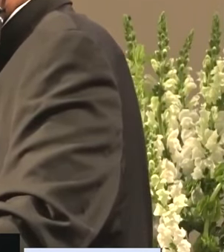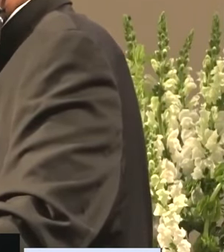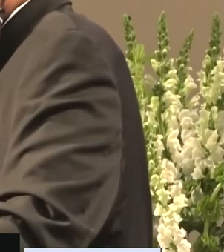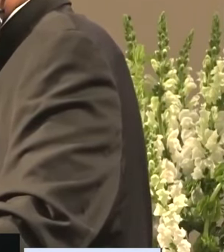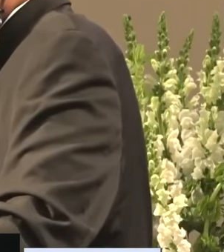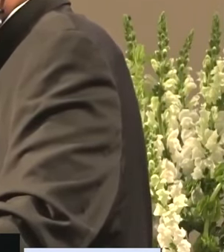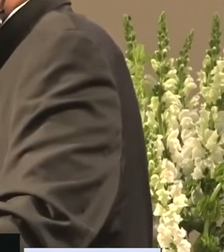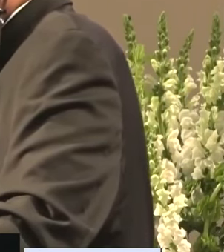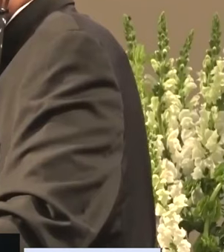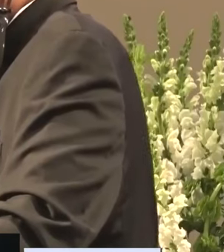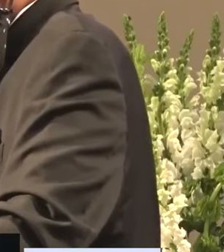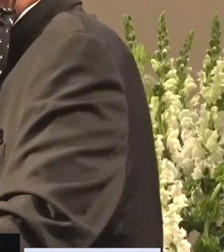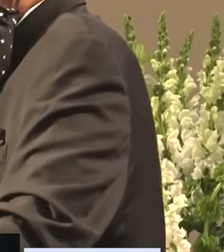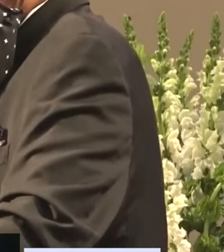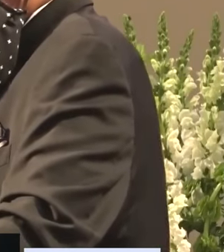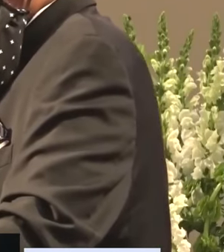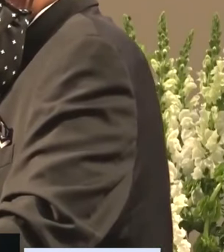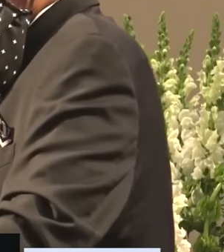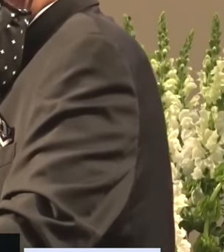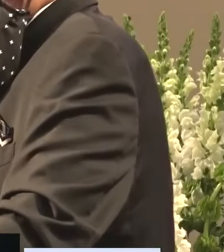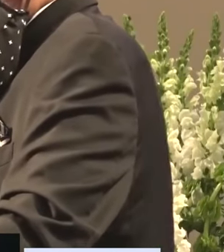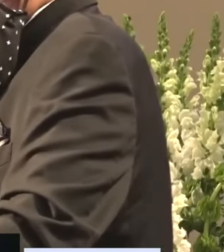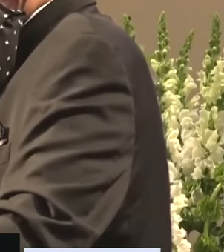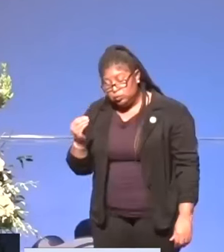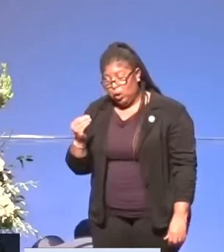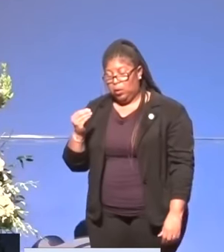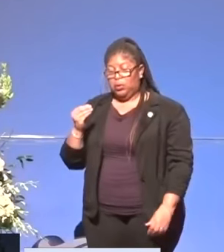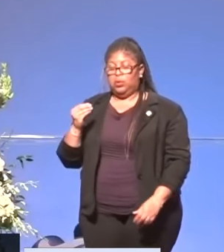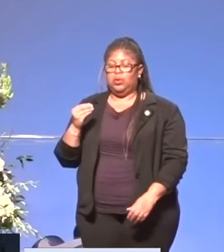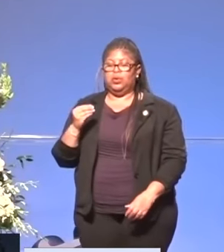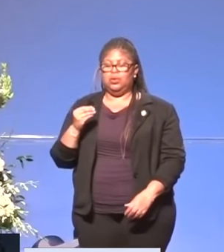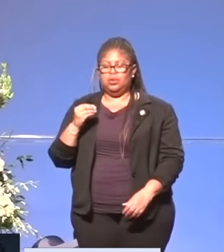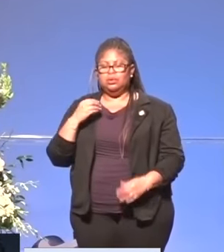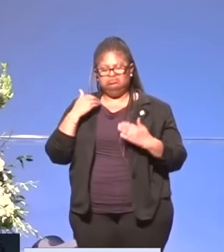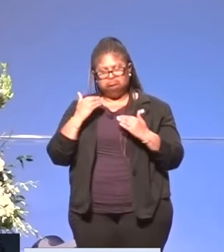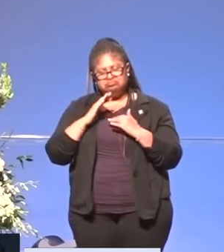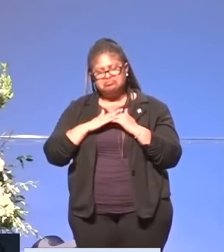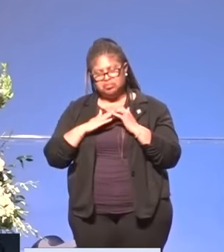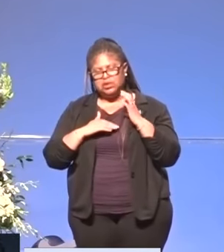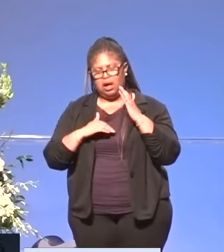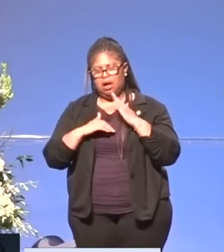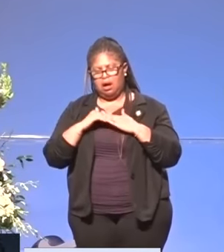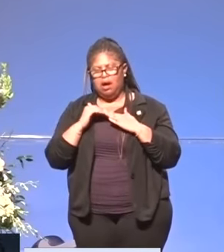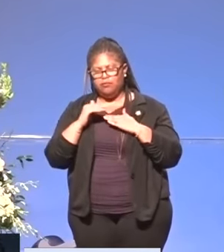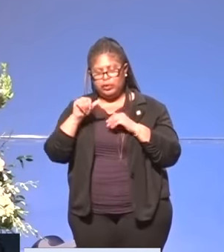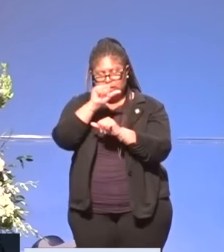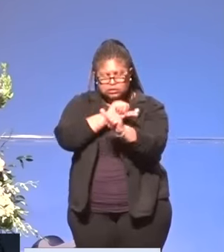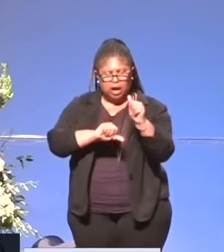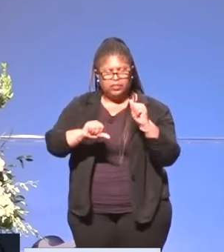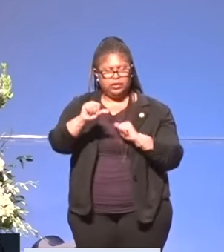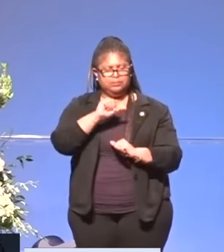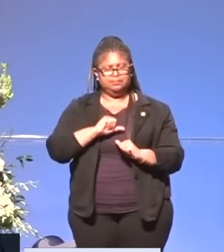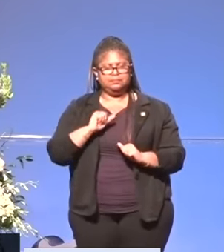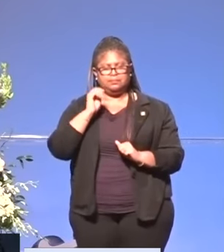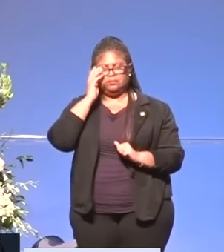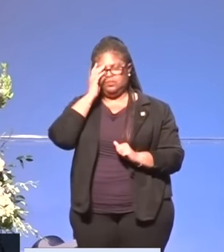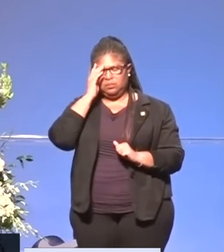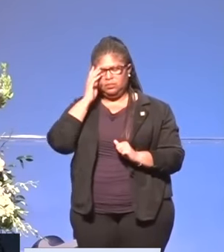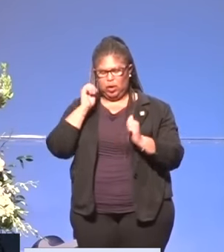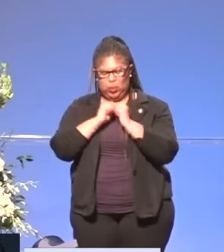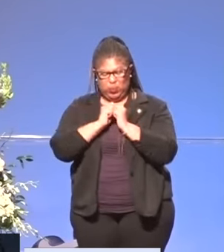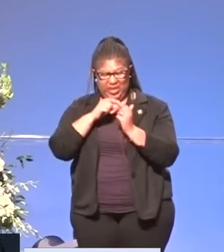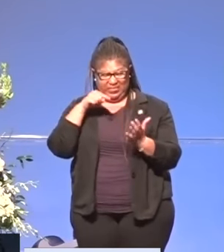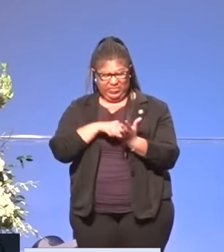Lord. Wherefore comfort one another with